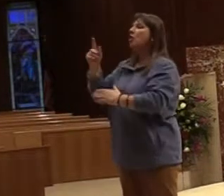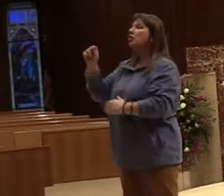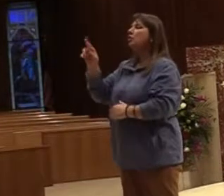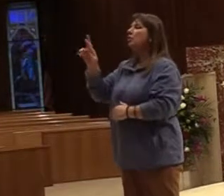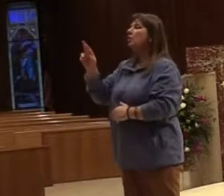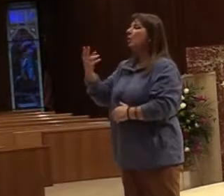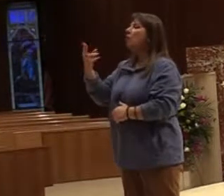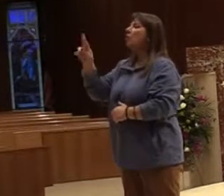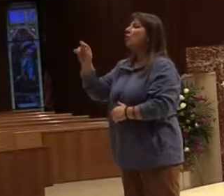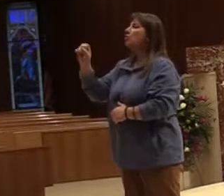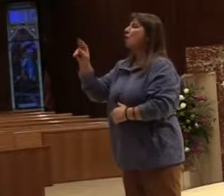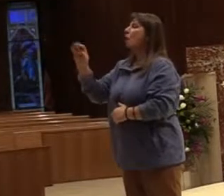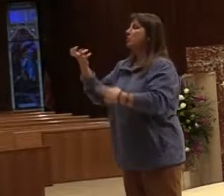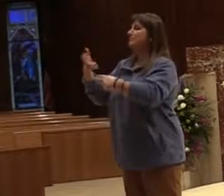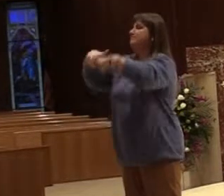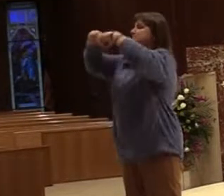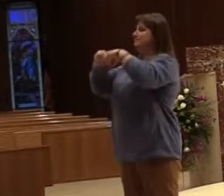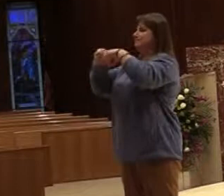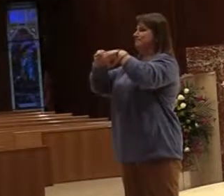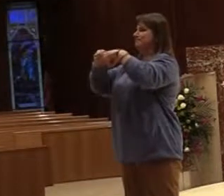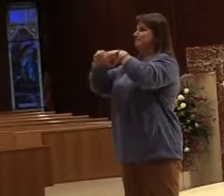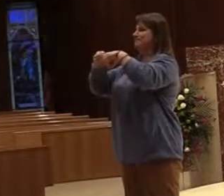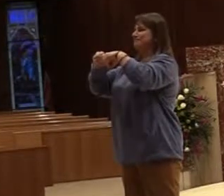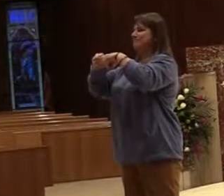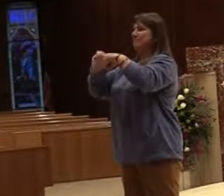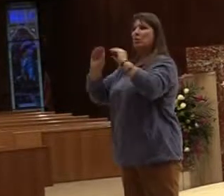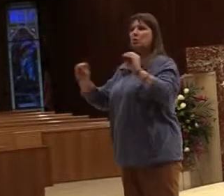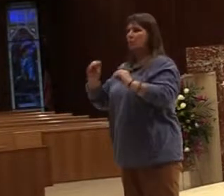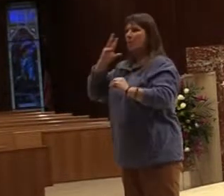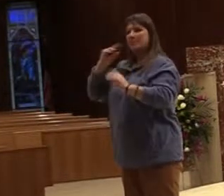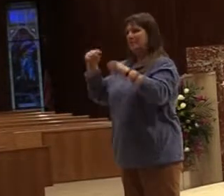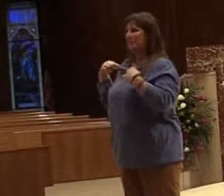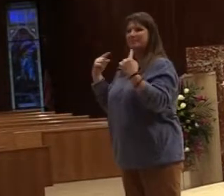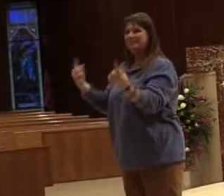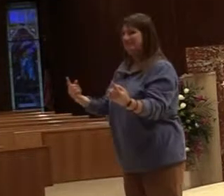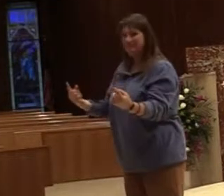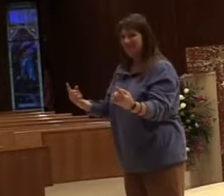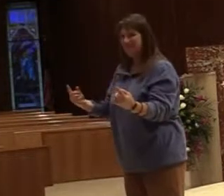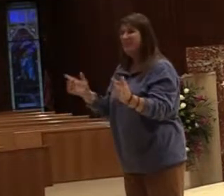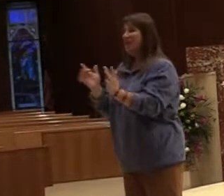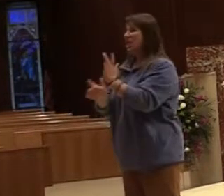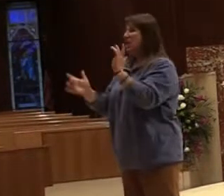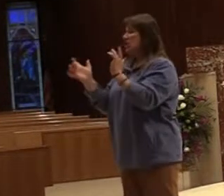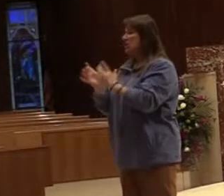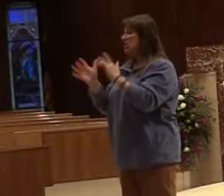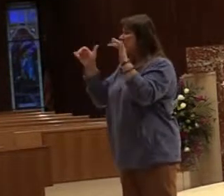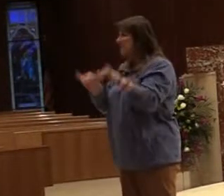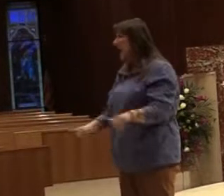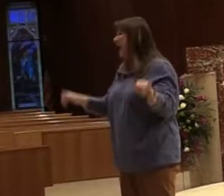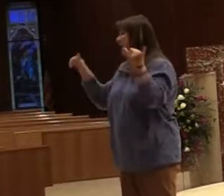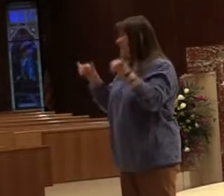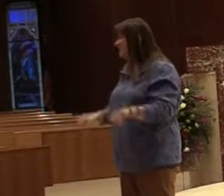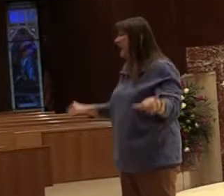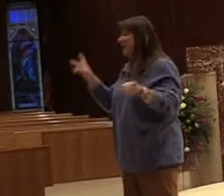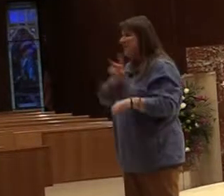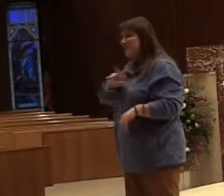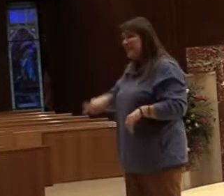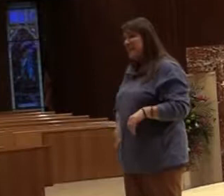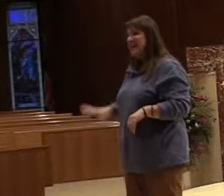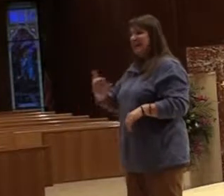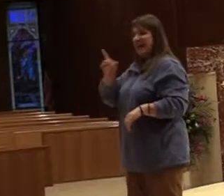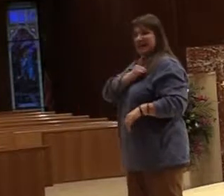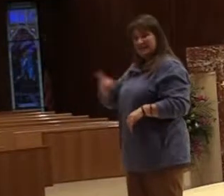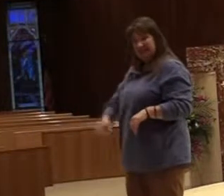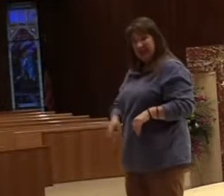yet. Jesus, as he enters Jerusalem, isn't going to be the same king as David was and his sons.